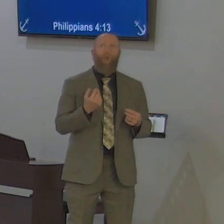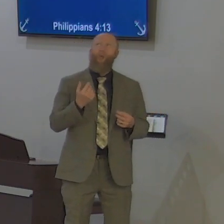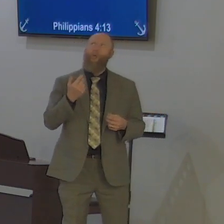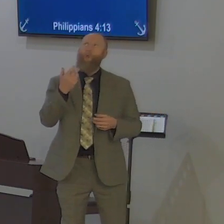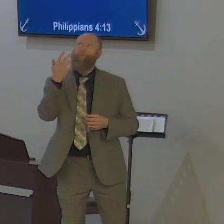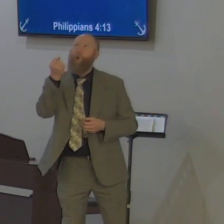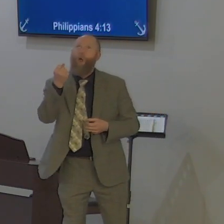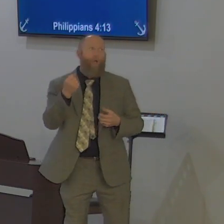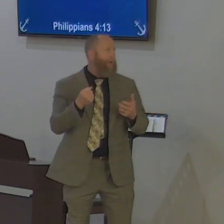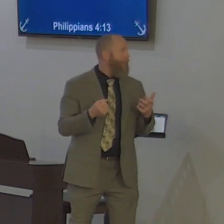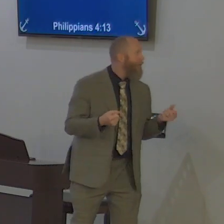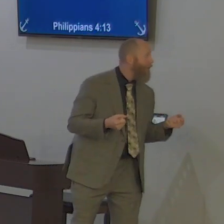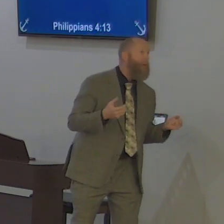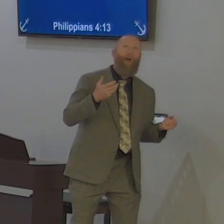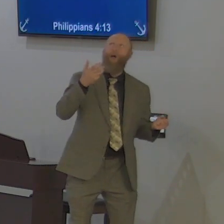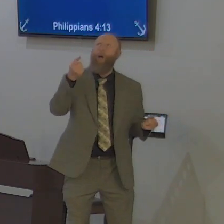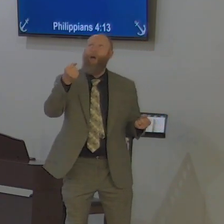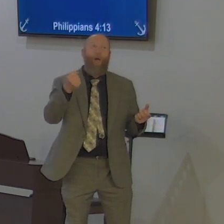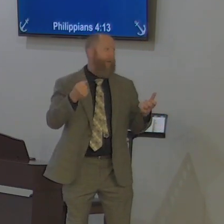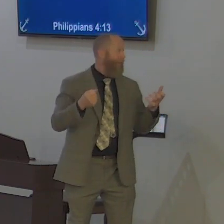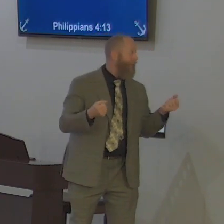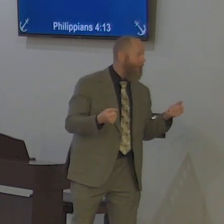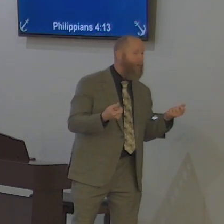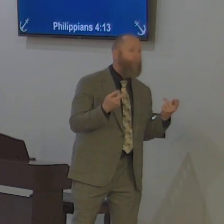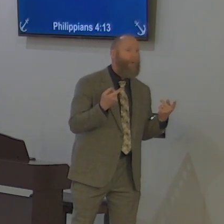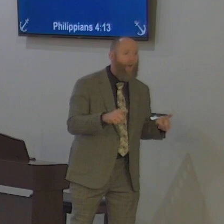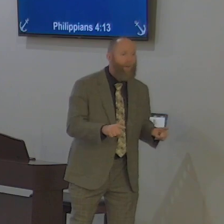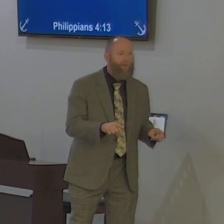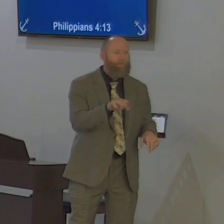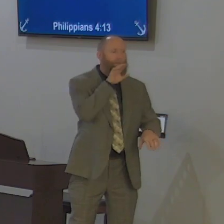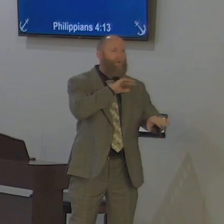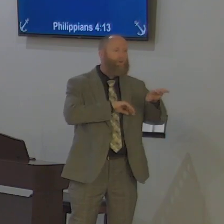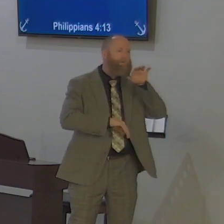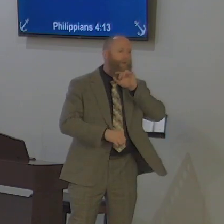can either learn it from truth or you can learn it from life.